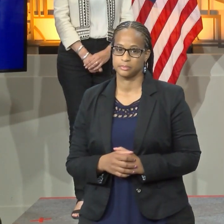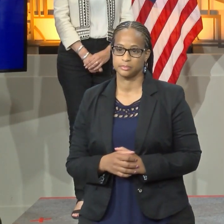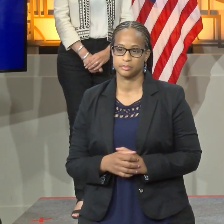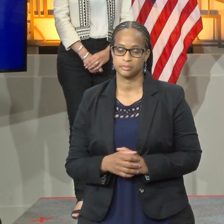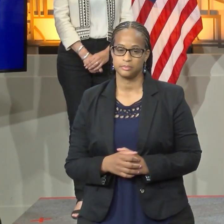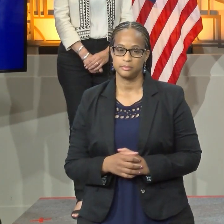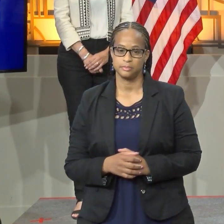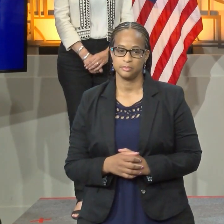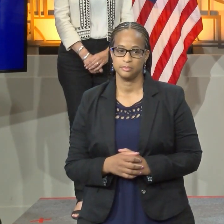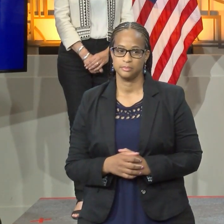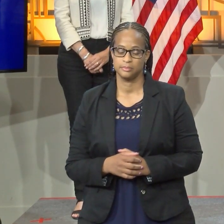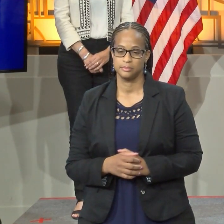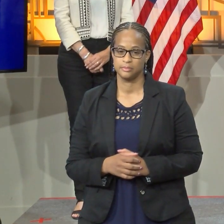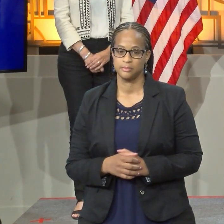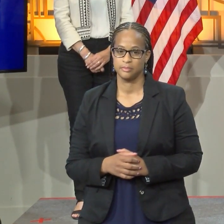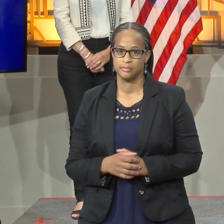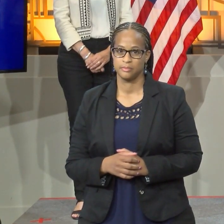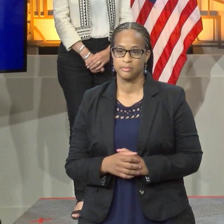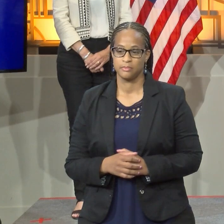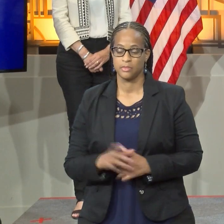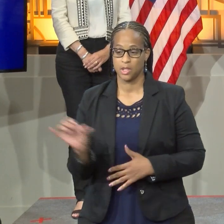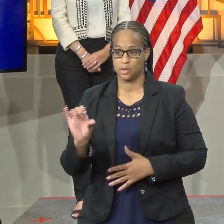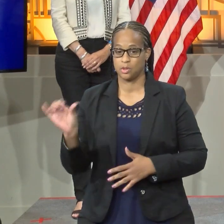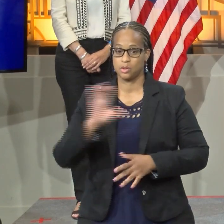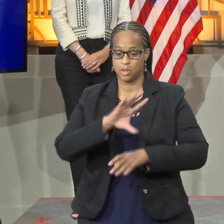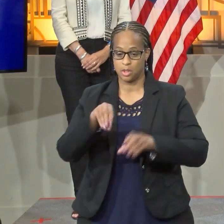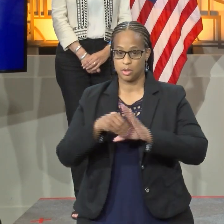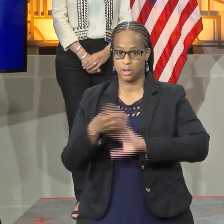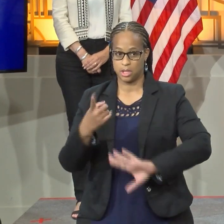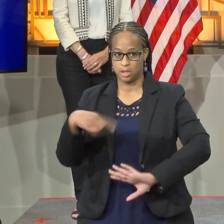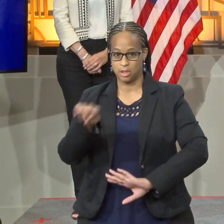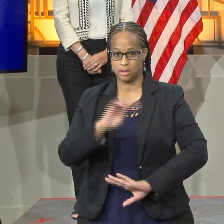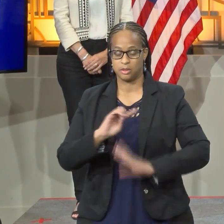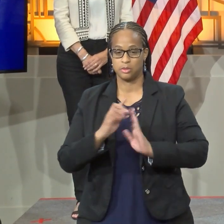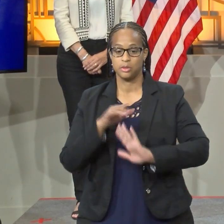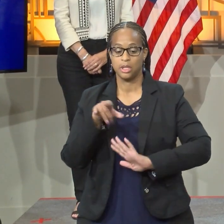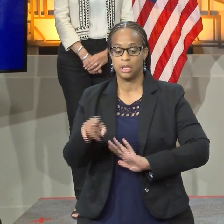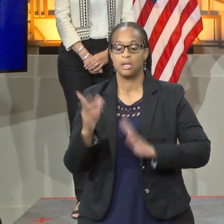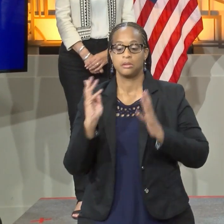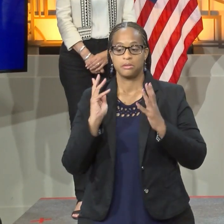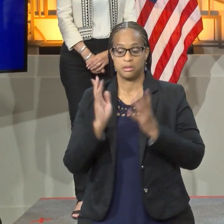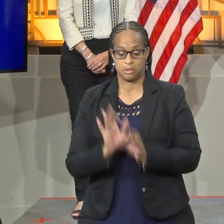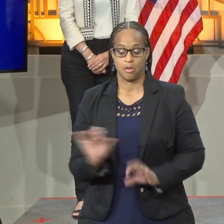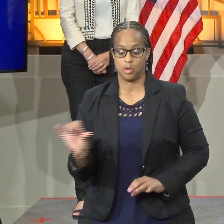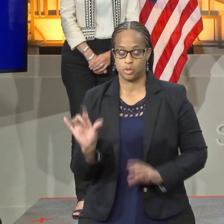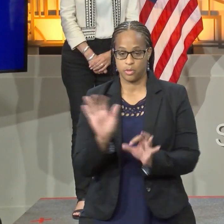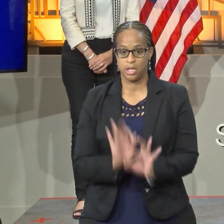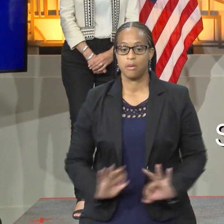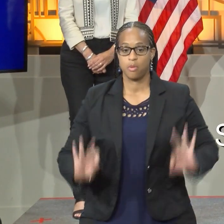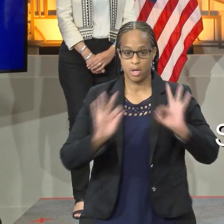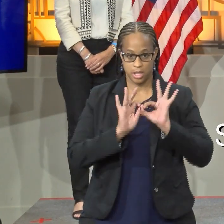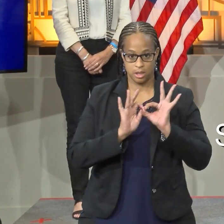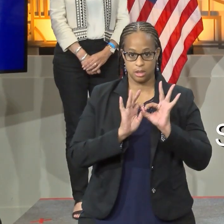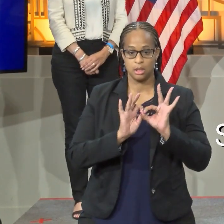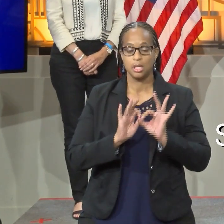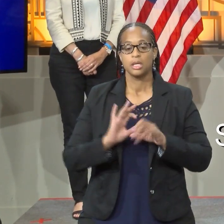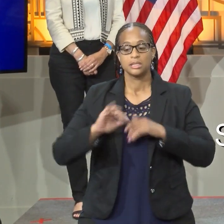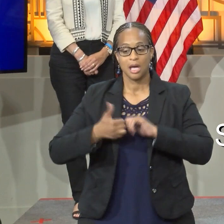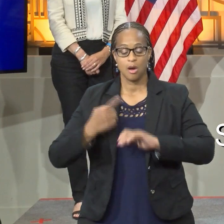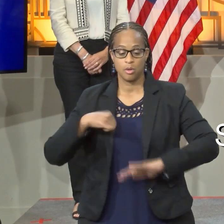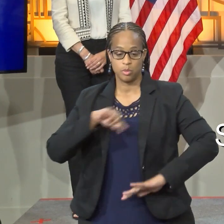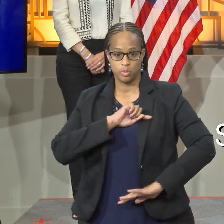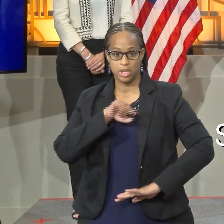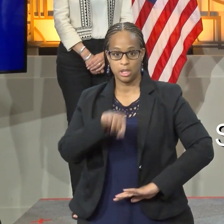part of the press conference, quite frankly, goes with the first part, because it's how we respond to